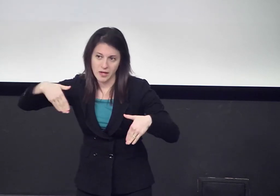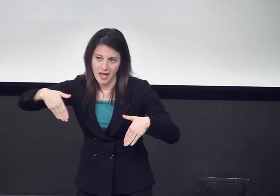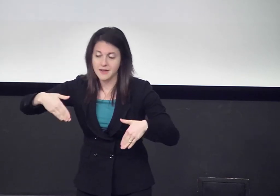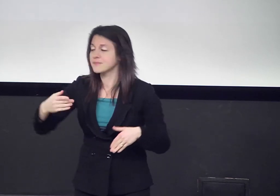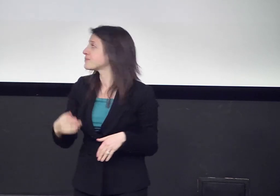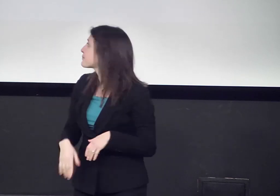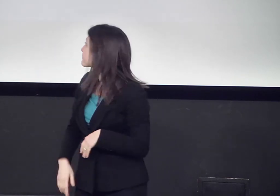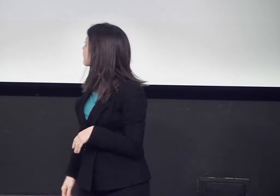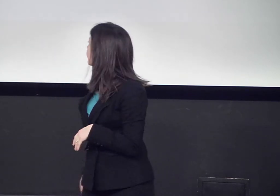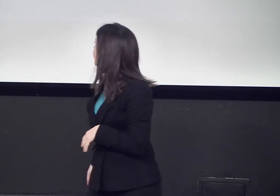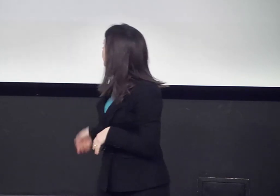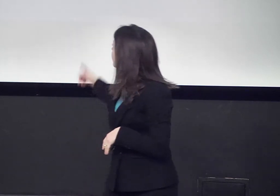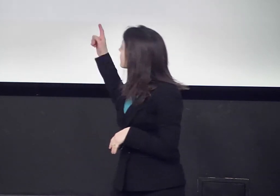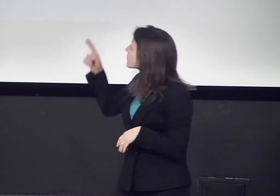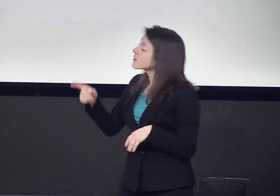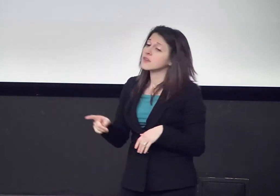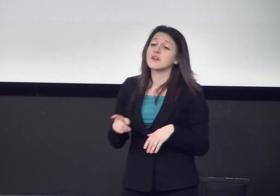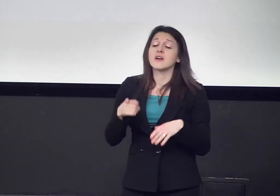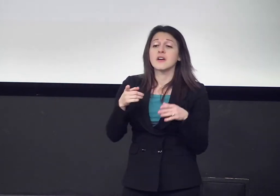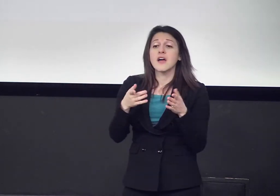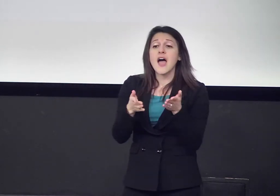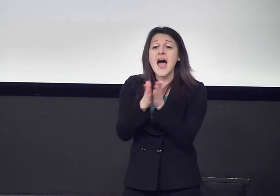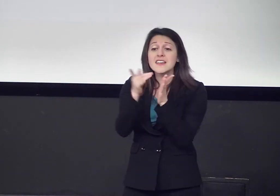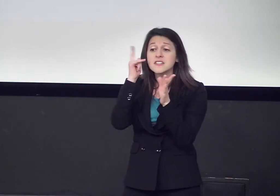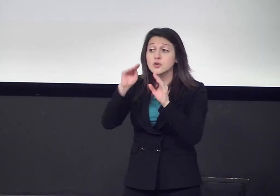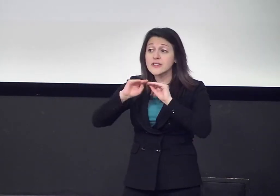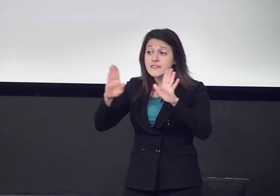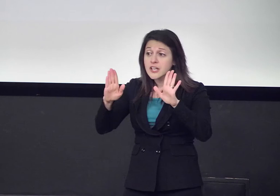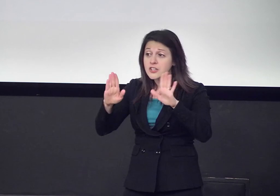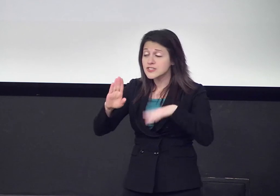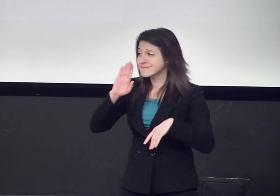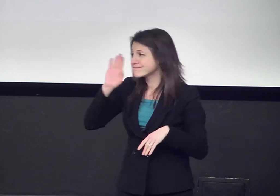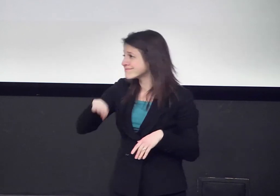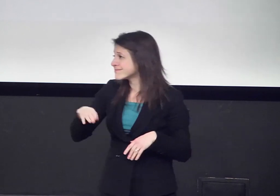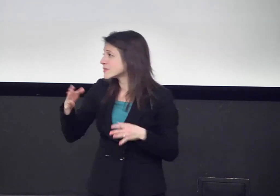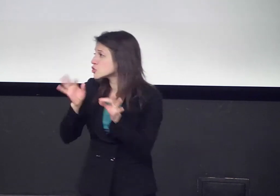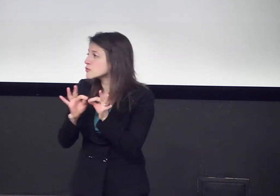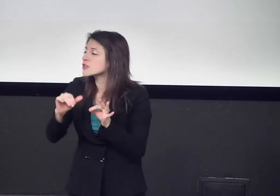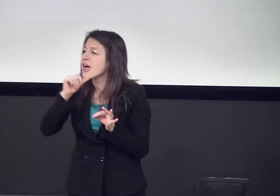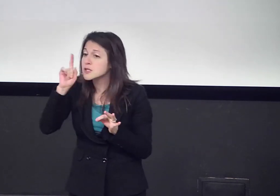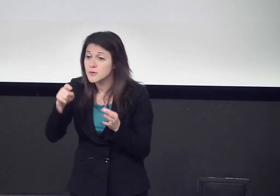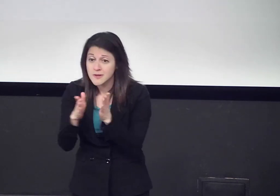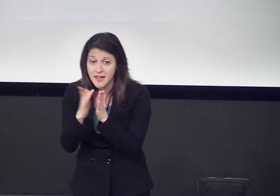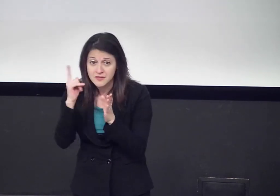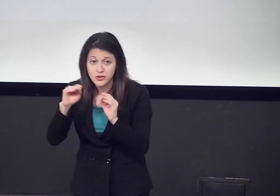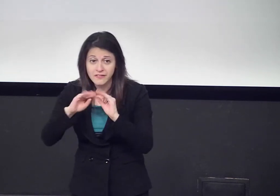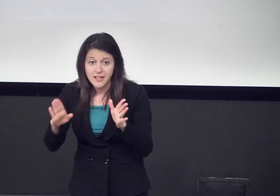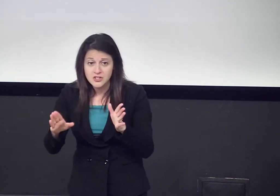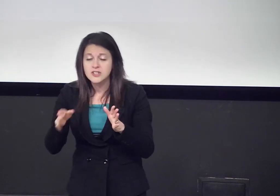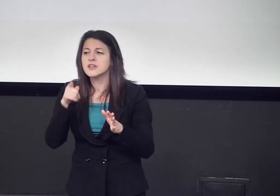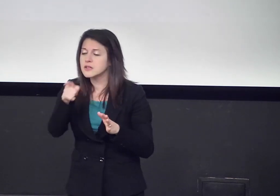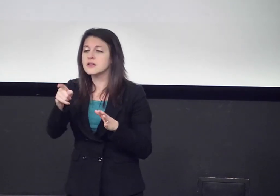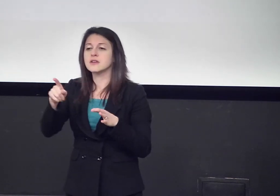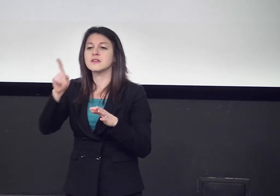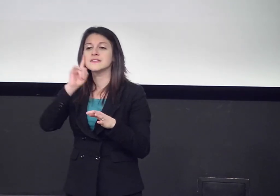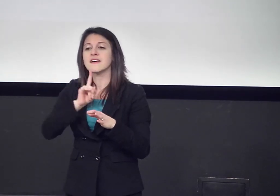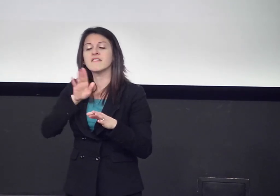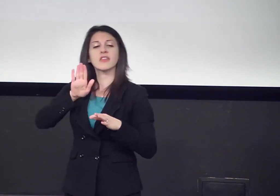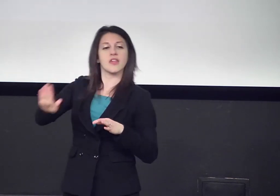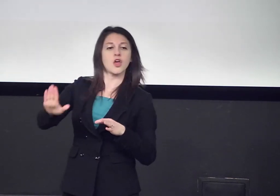callers have yet to be exposed to, and so for that reason, they don't necessarily know that they have to press zero to talk